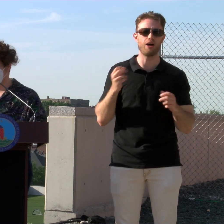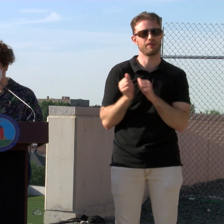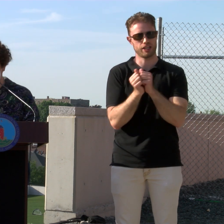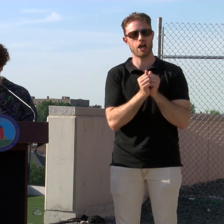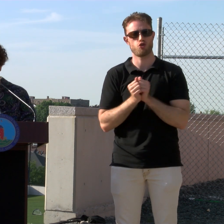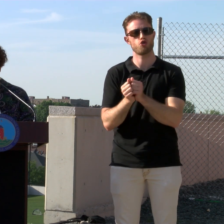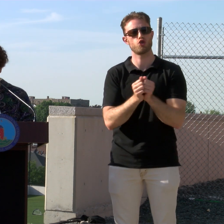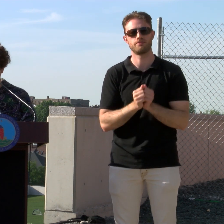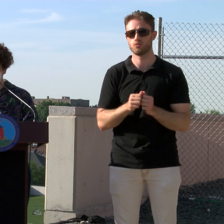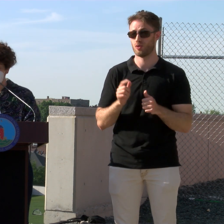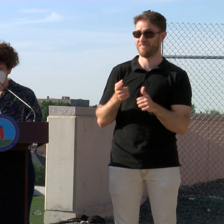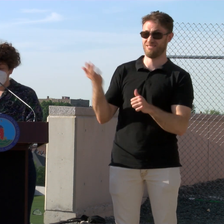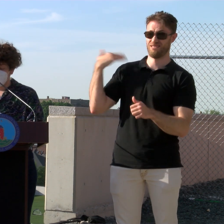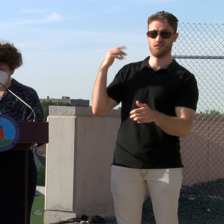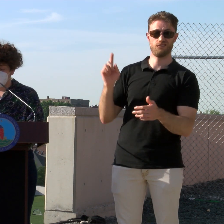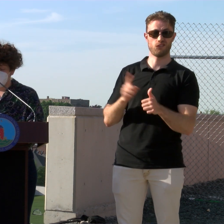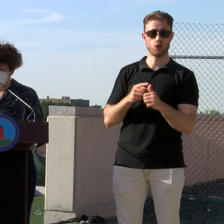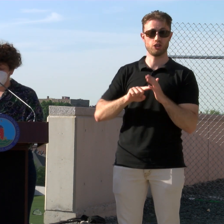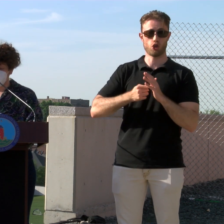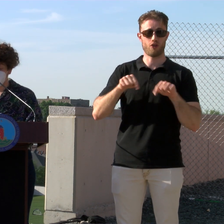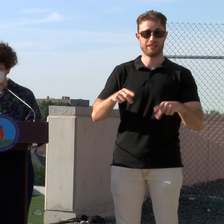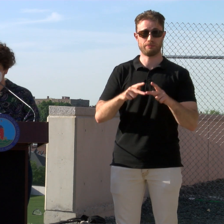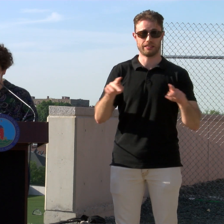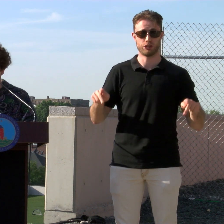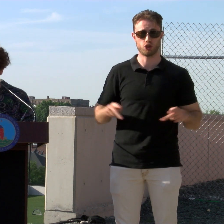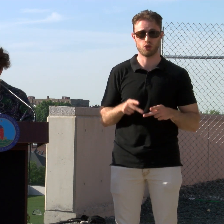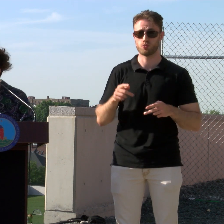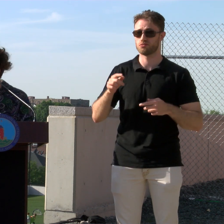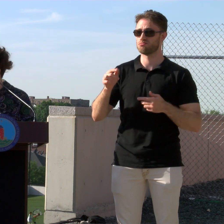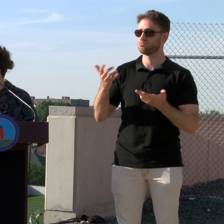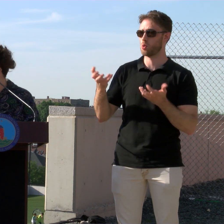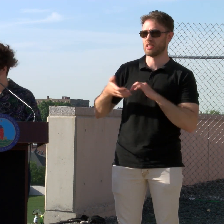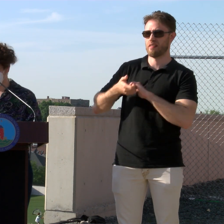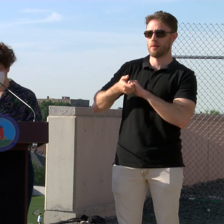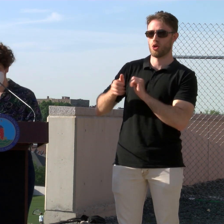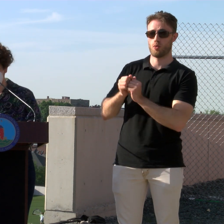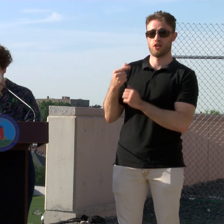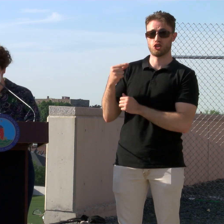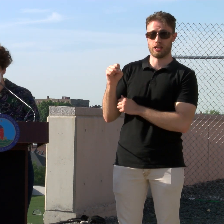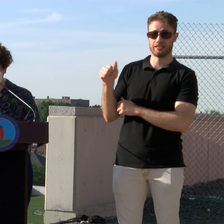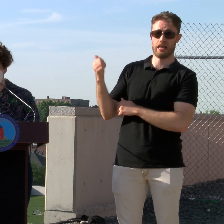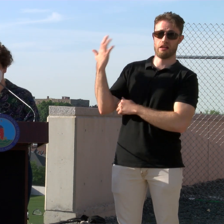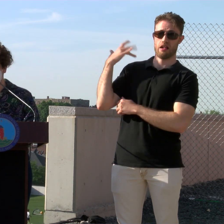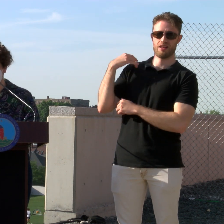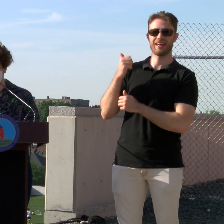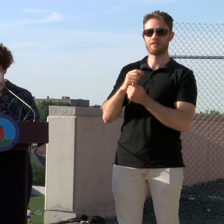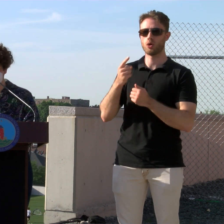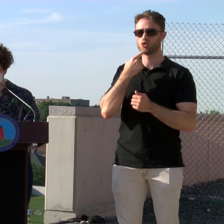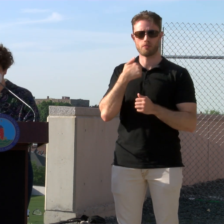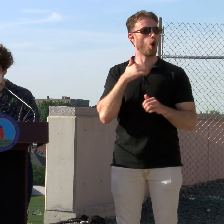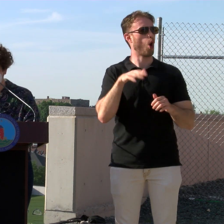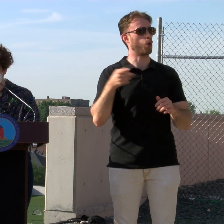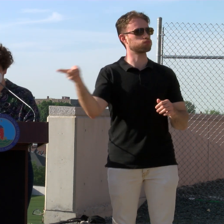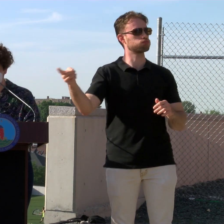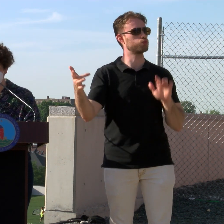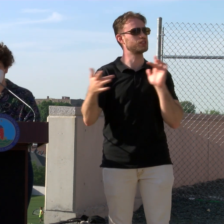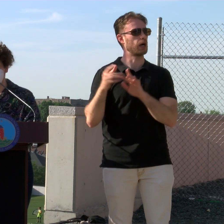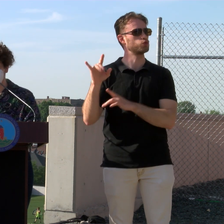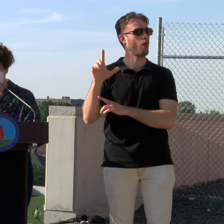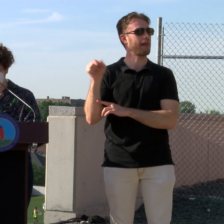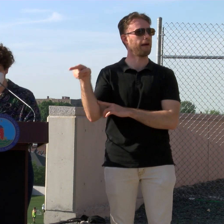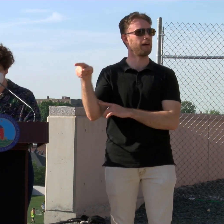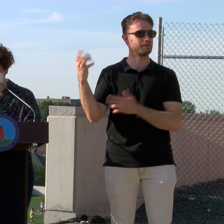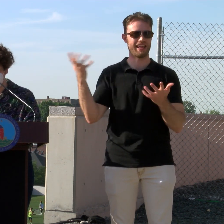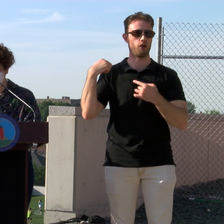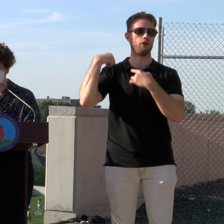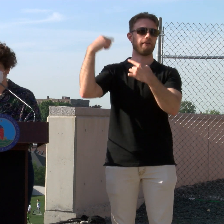first started this position, and was going to be collaborating with the GSAs, everyone told me to reach out to Julia because she's been